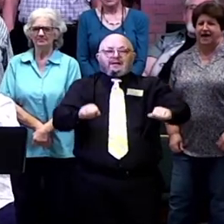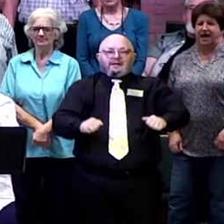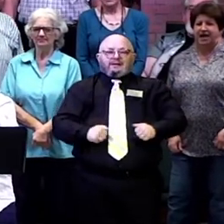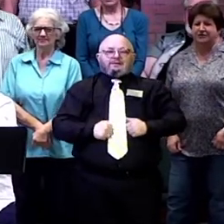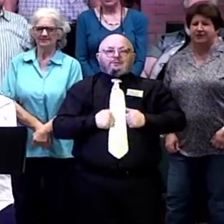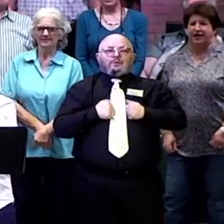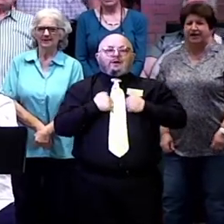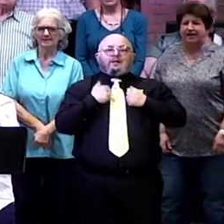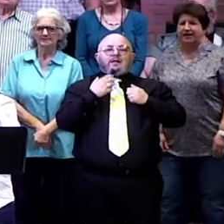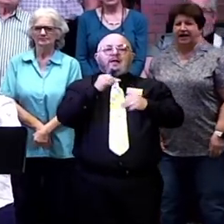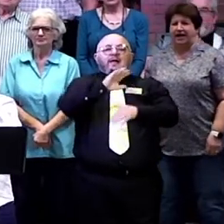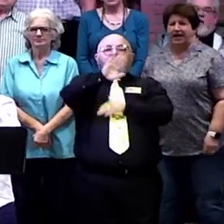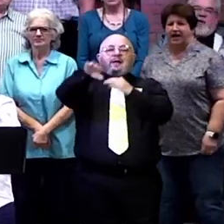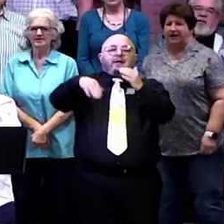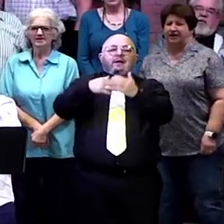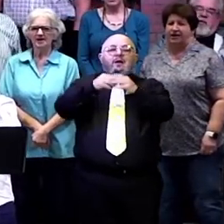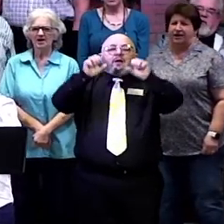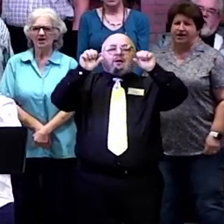love can dwell.